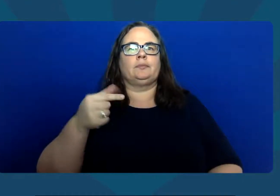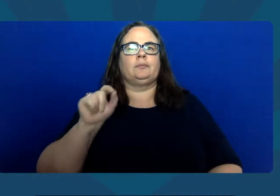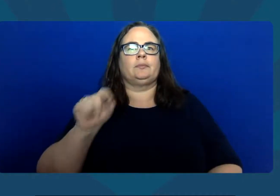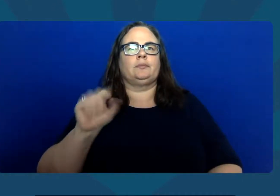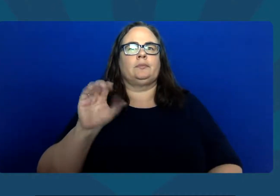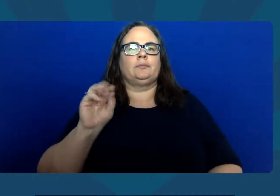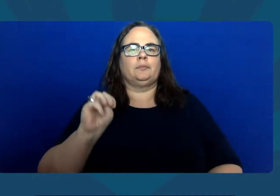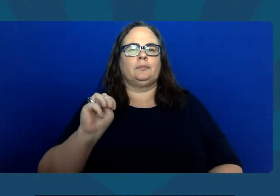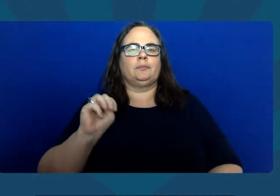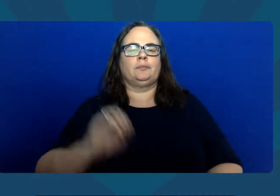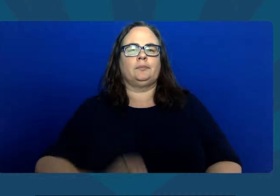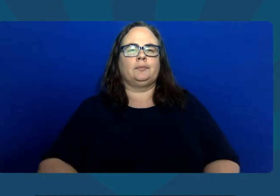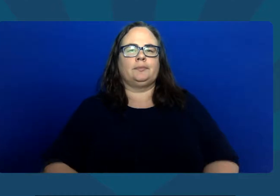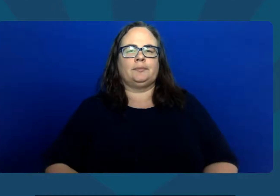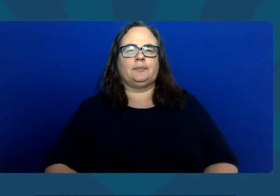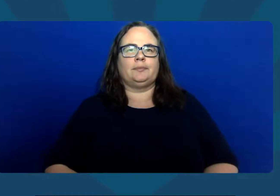www.reginaldboulding.com.